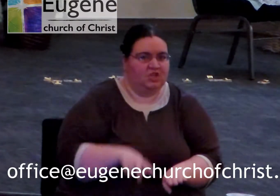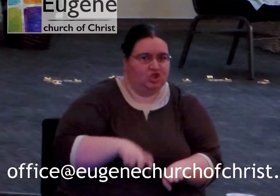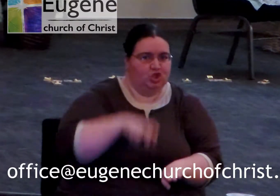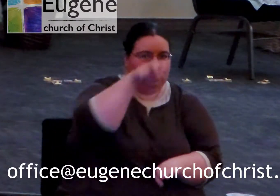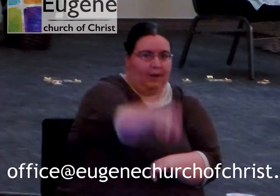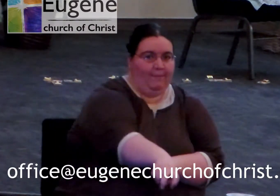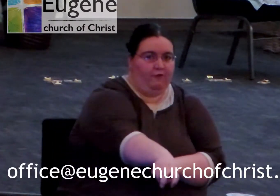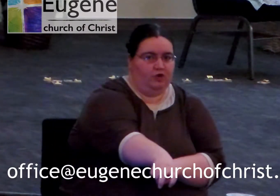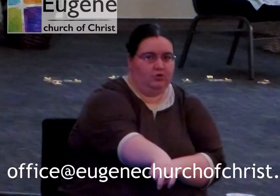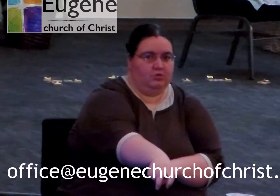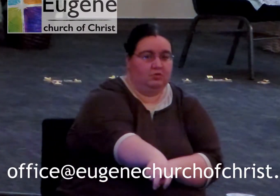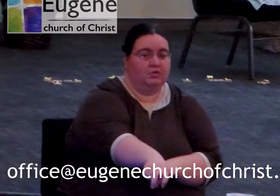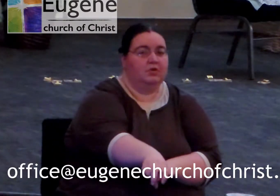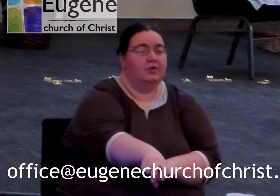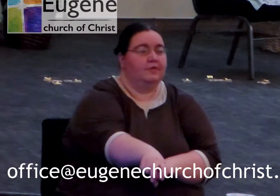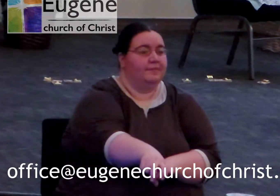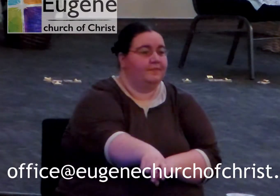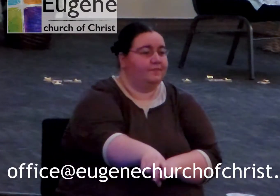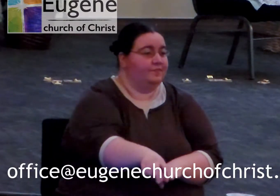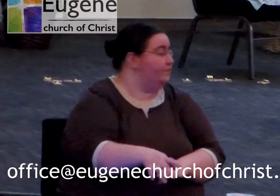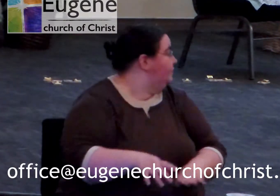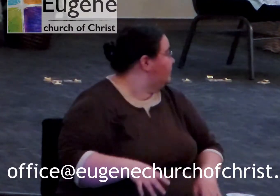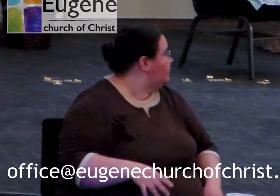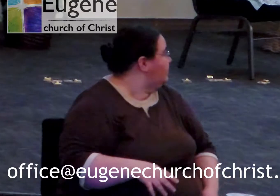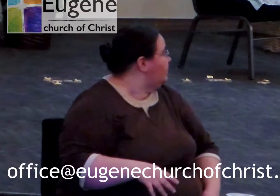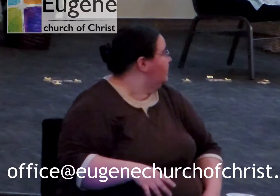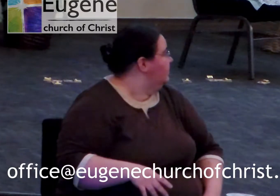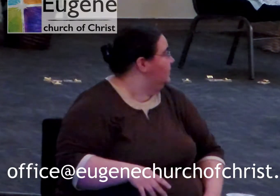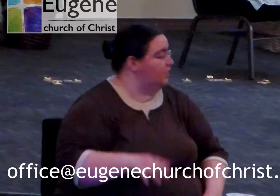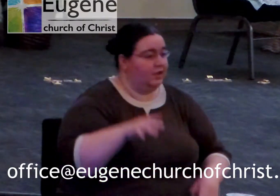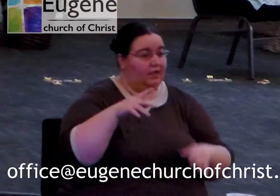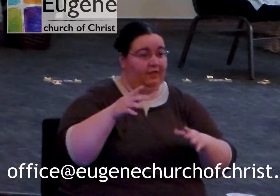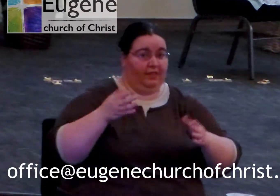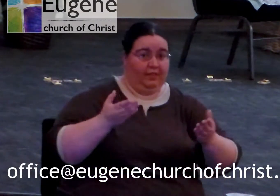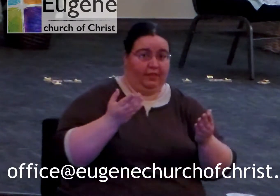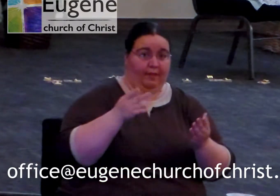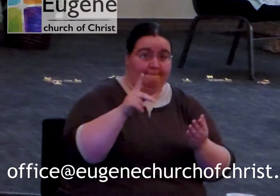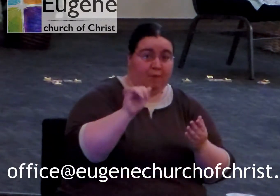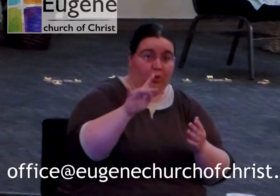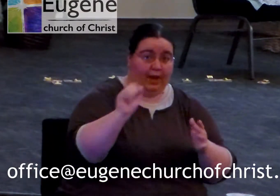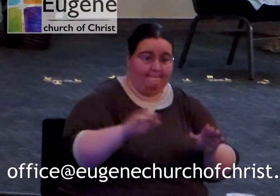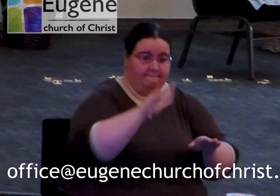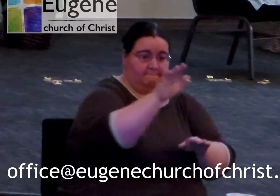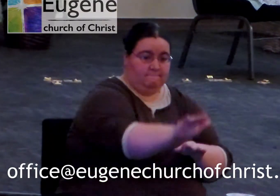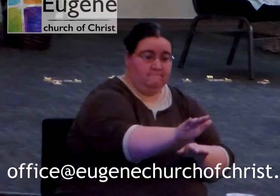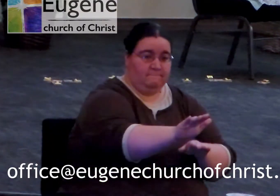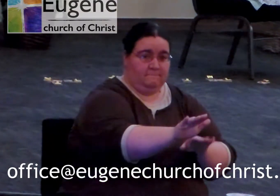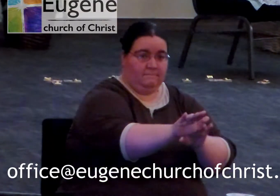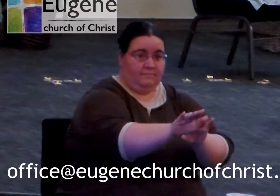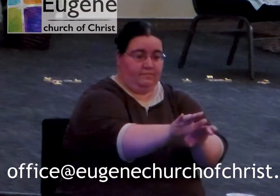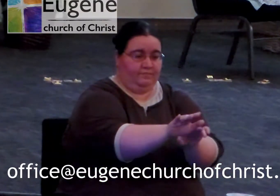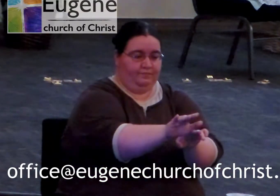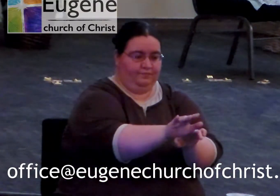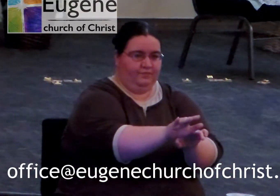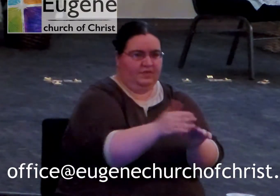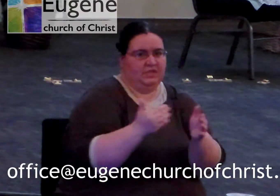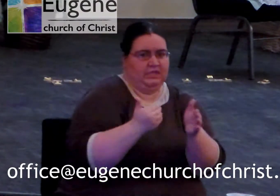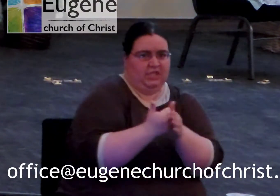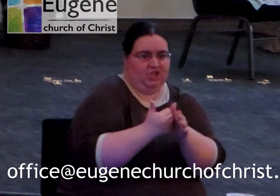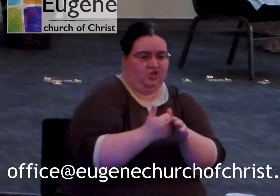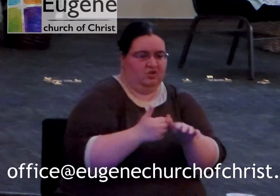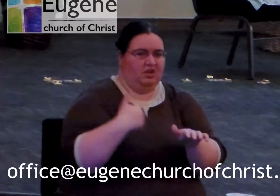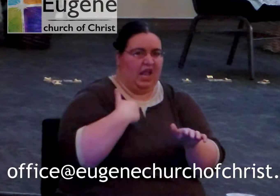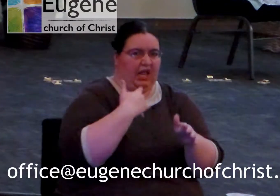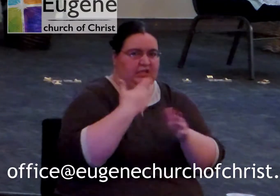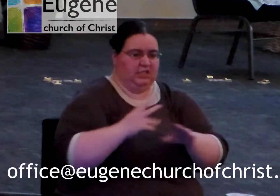podium that you saw earlier is right here, okay? So if you can get past that podium, I would do this way. There you go. Want me to jump that